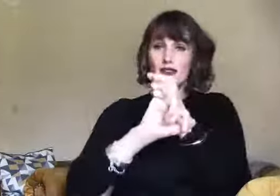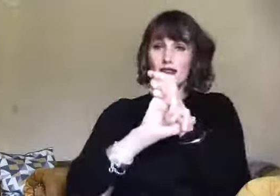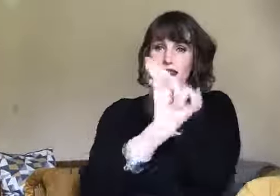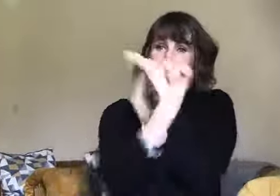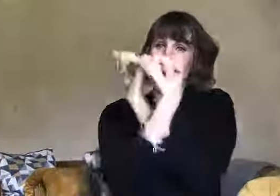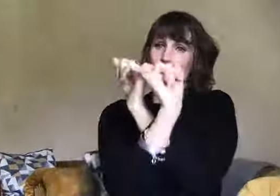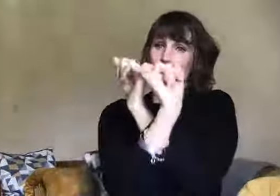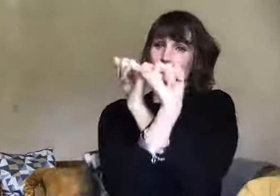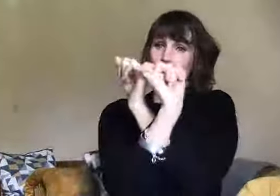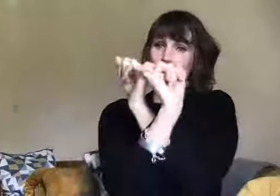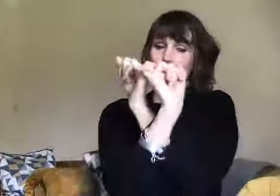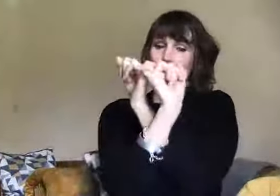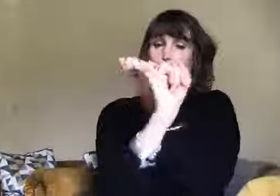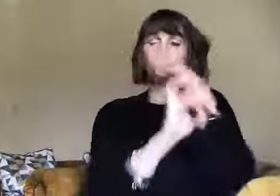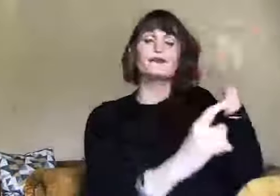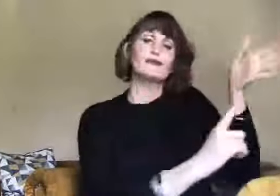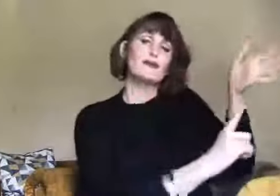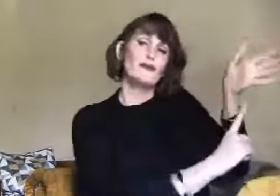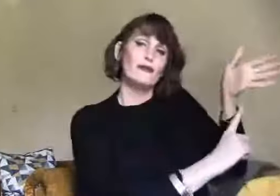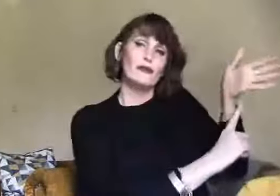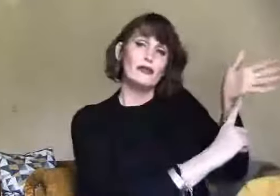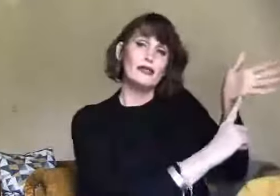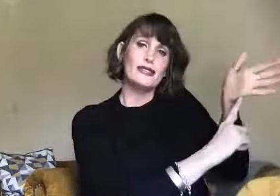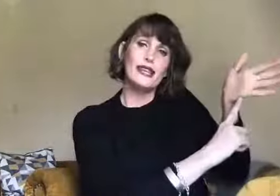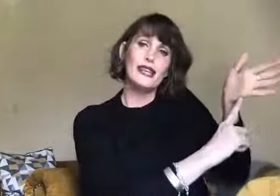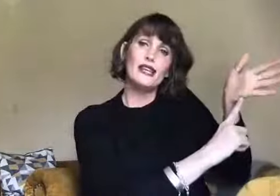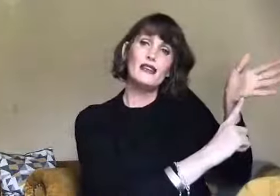S, again linked, T,